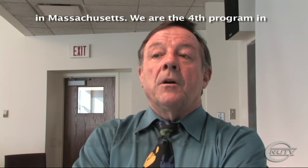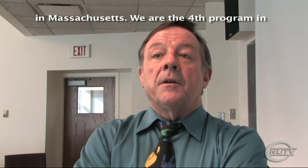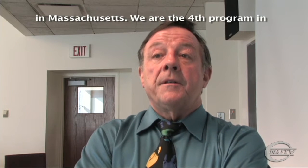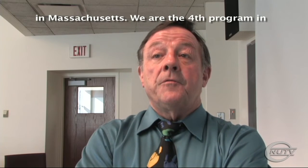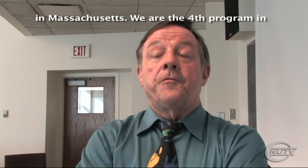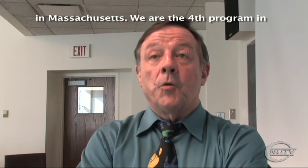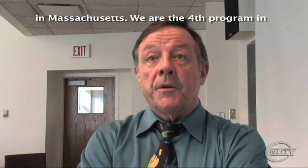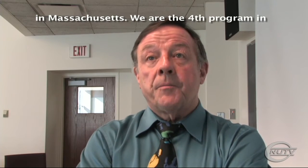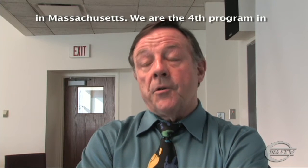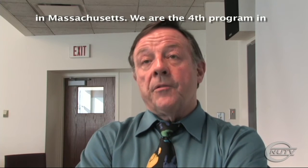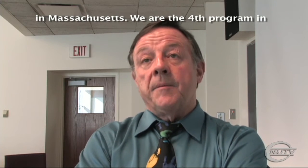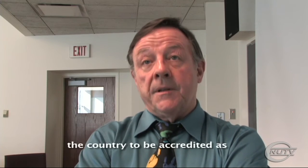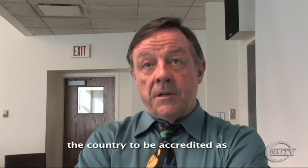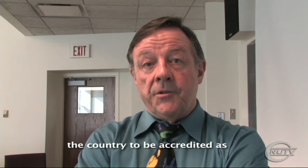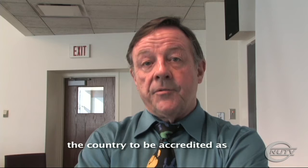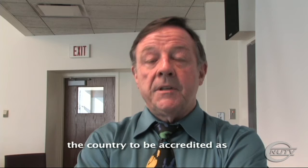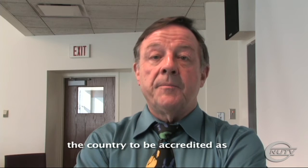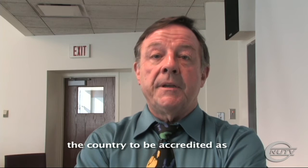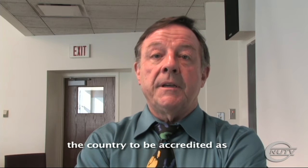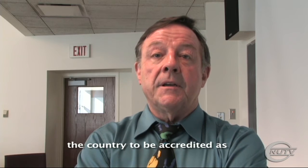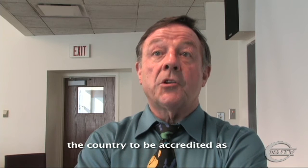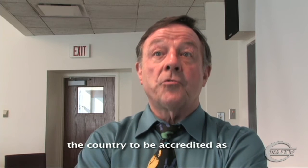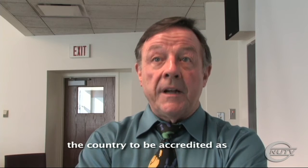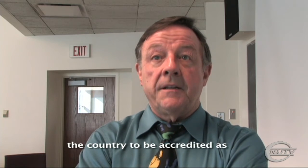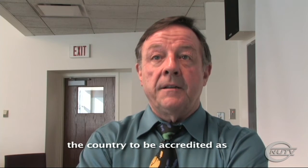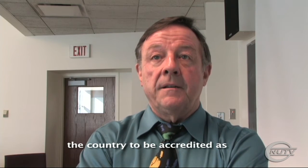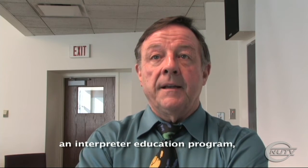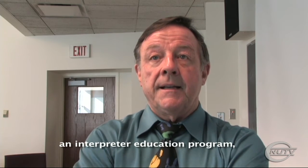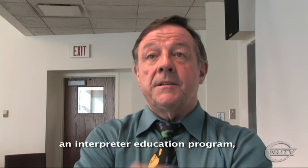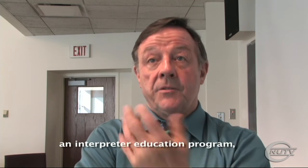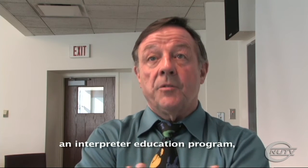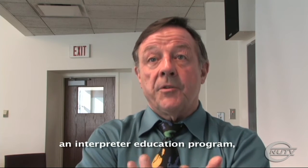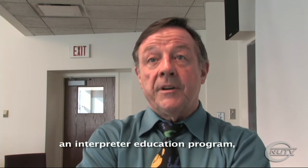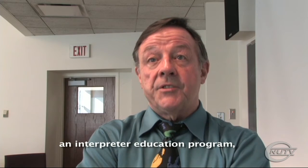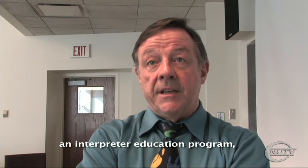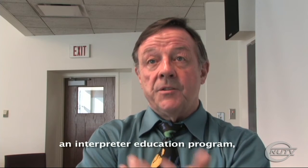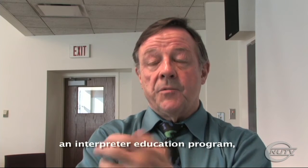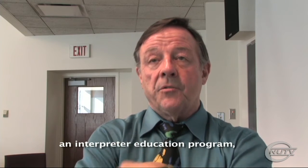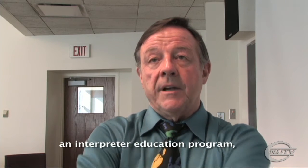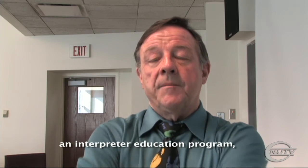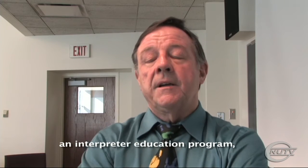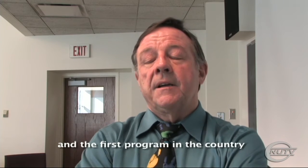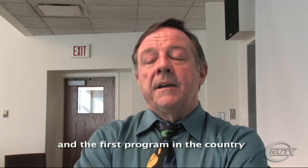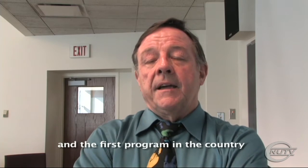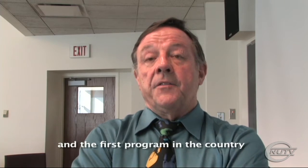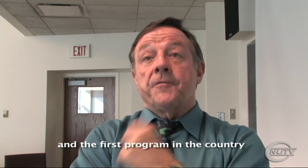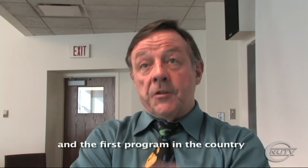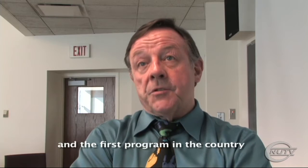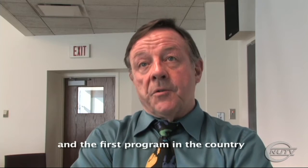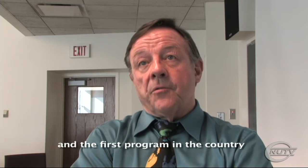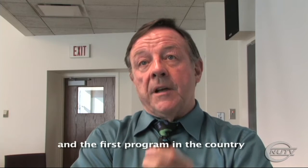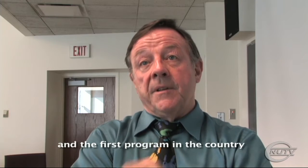We are the 4th program in the country to be accredited as an interpreter education program,